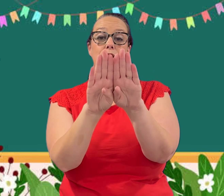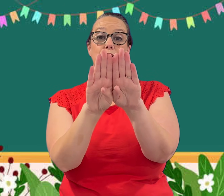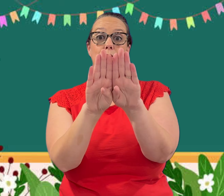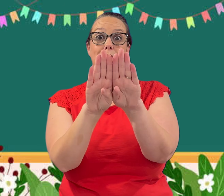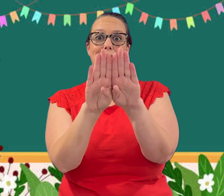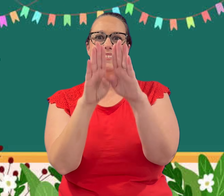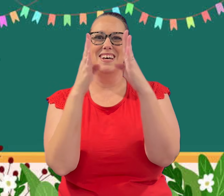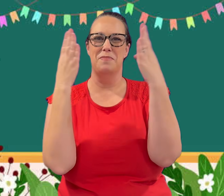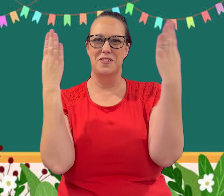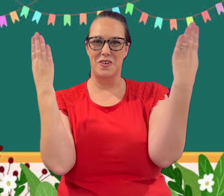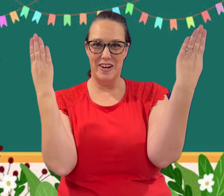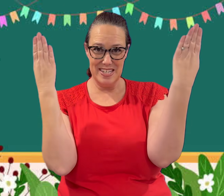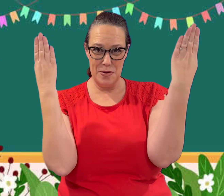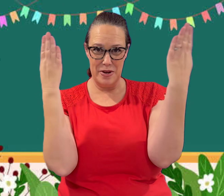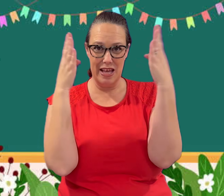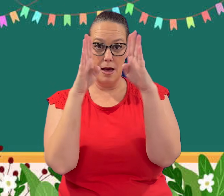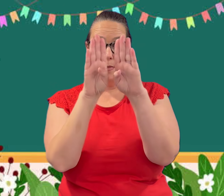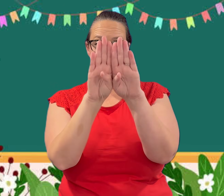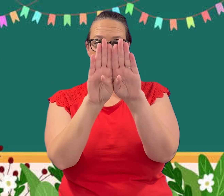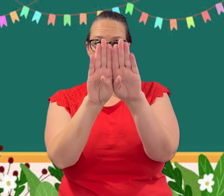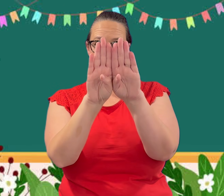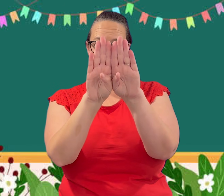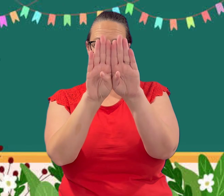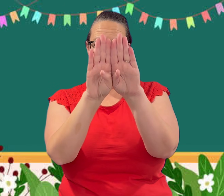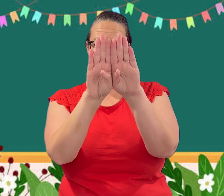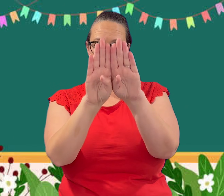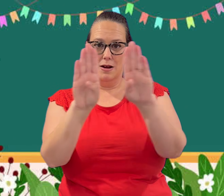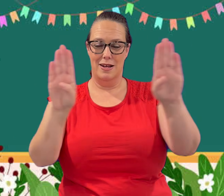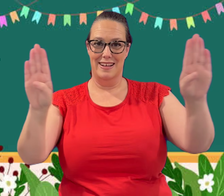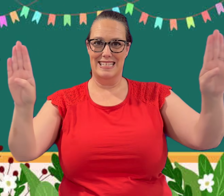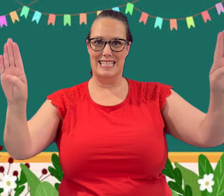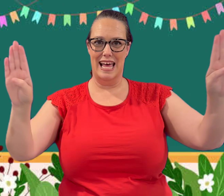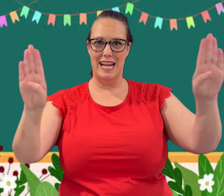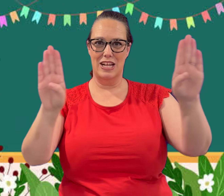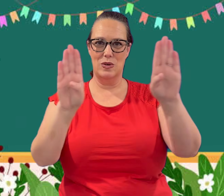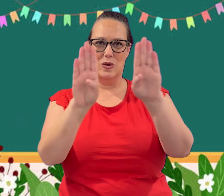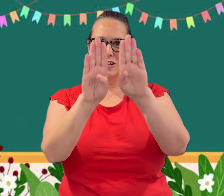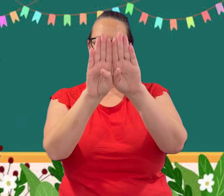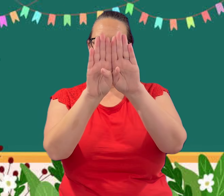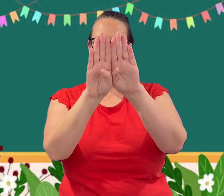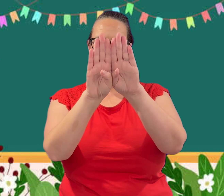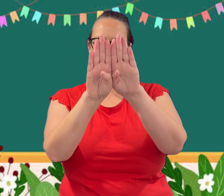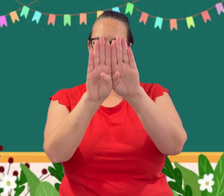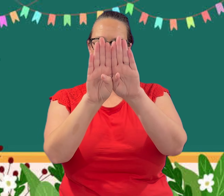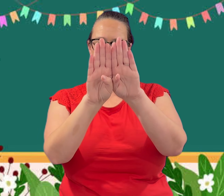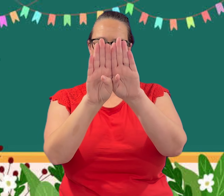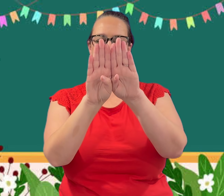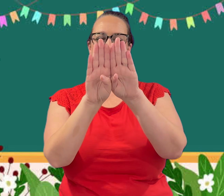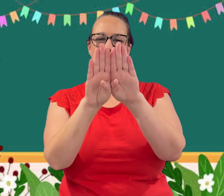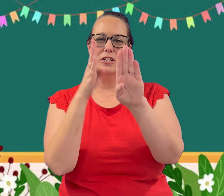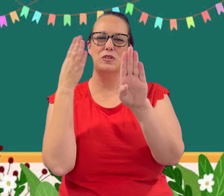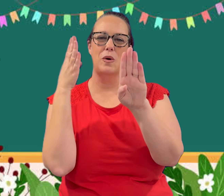do double doors opening up, or sliding doors opening up, but door.